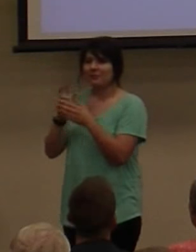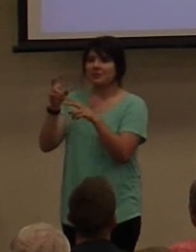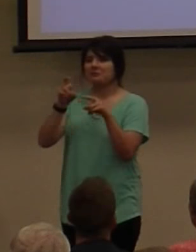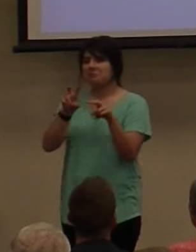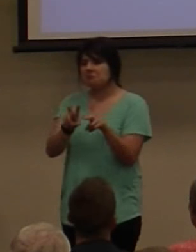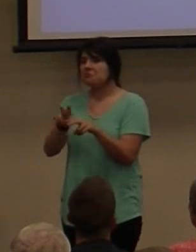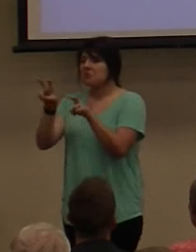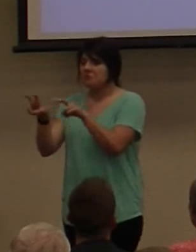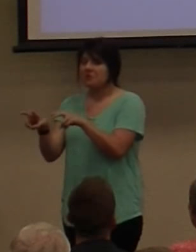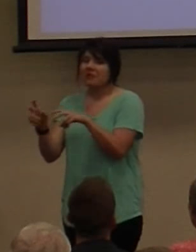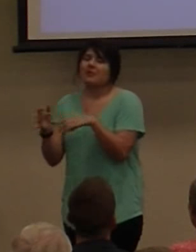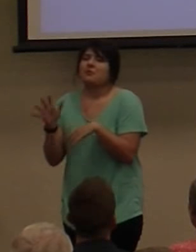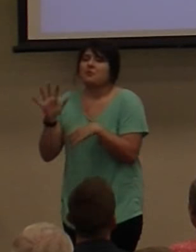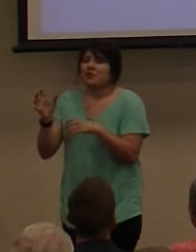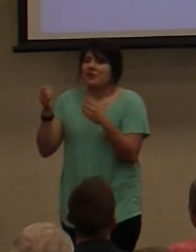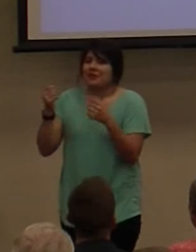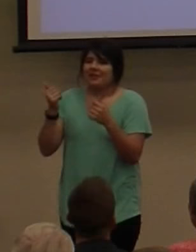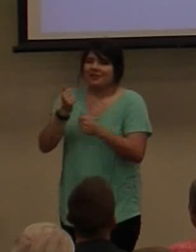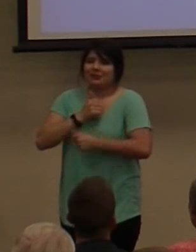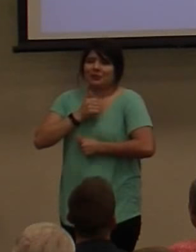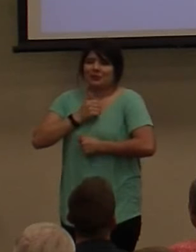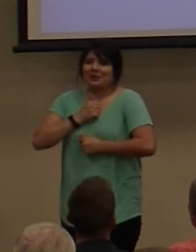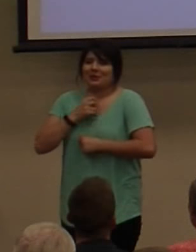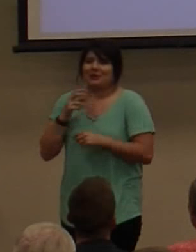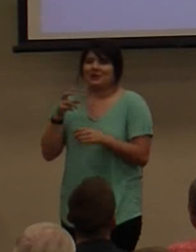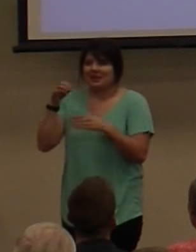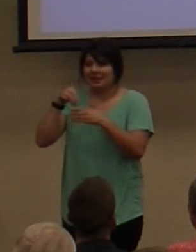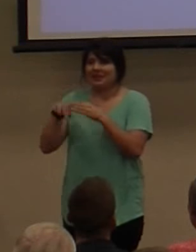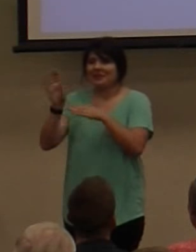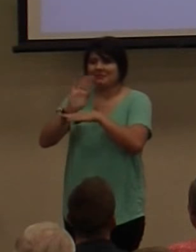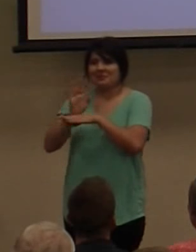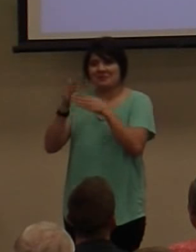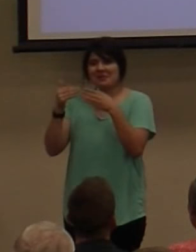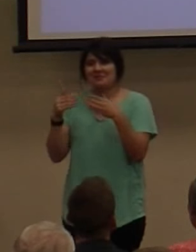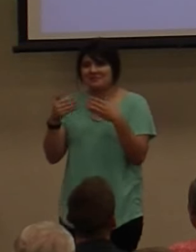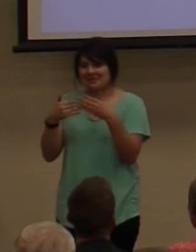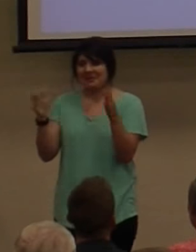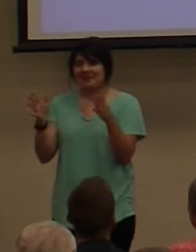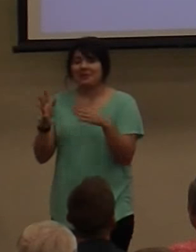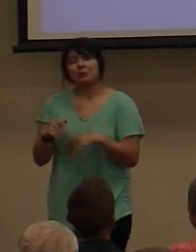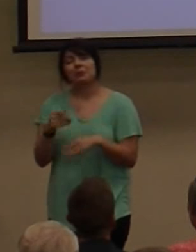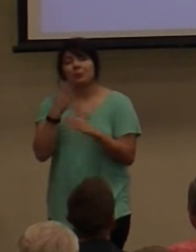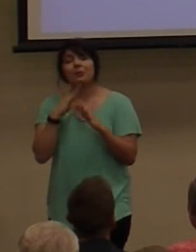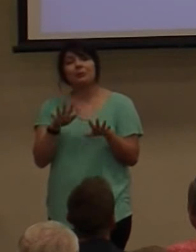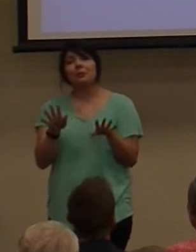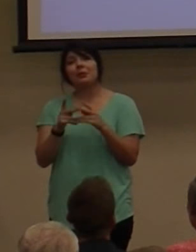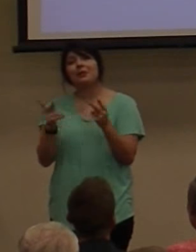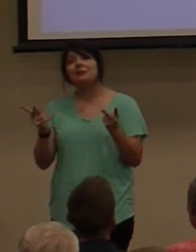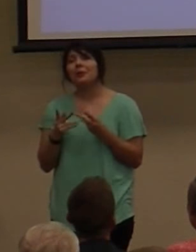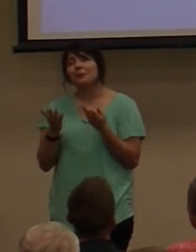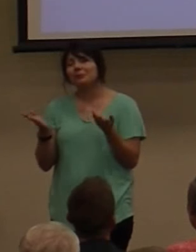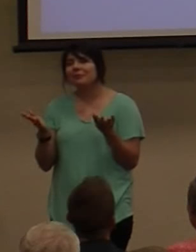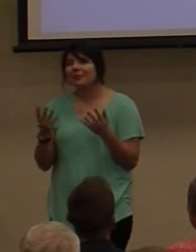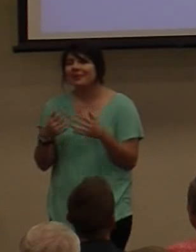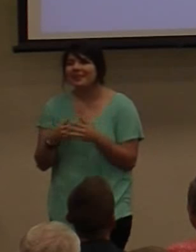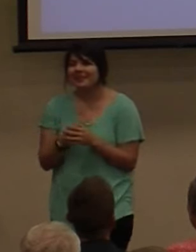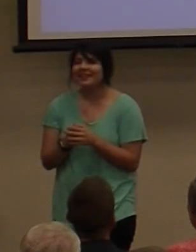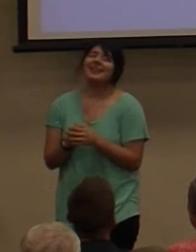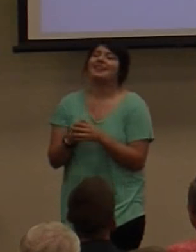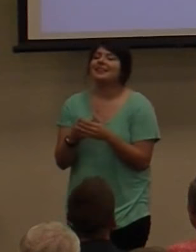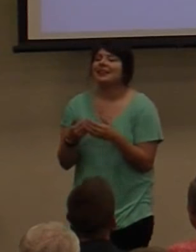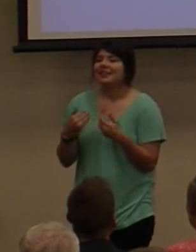bodyguards in the cinema, the same as us. It was quite a peaceful place. Then there was a coup